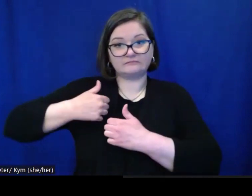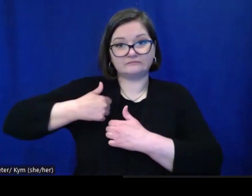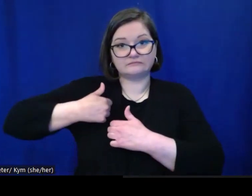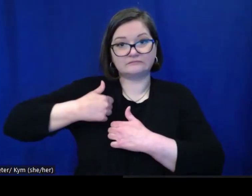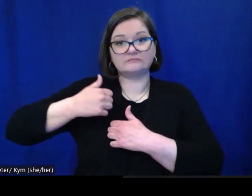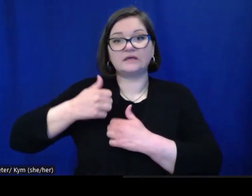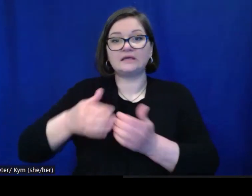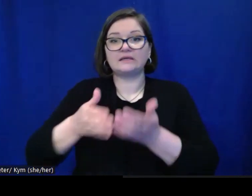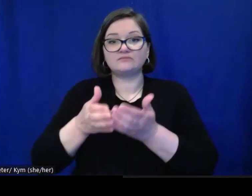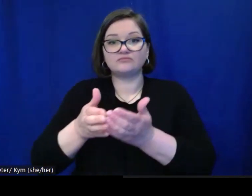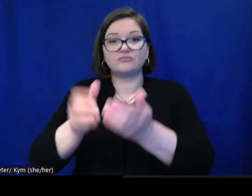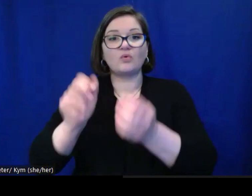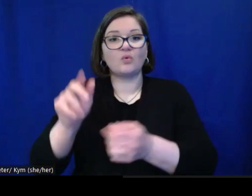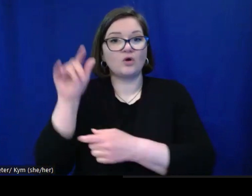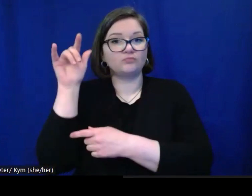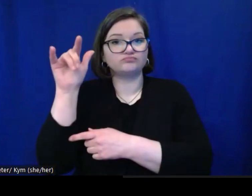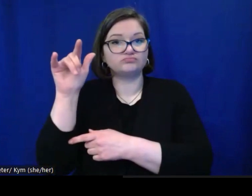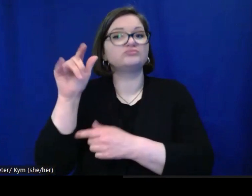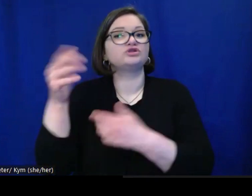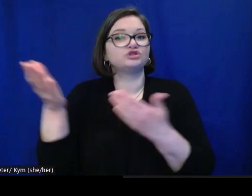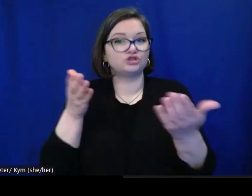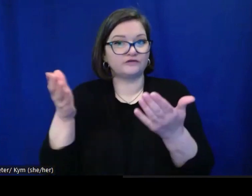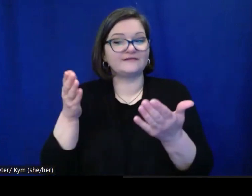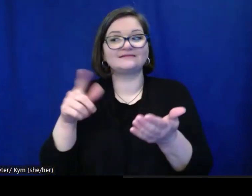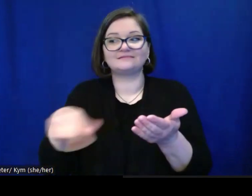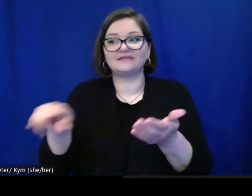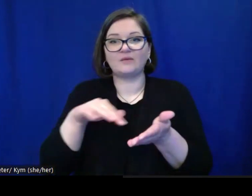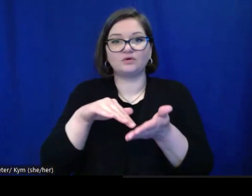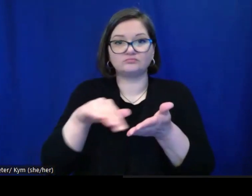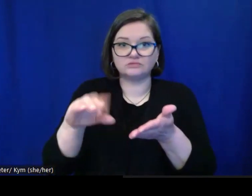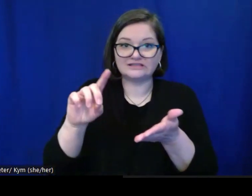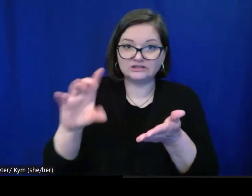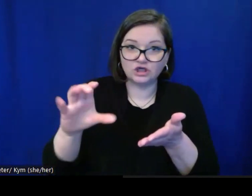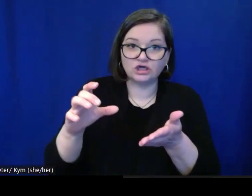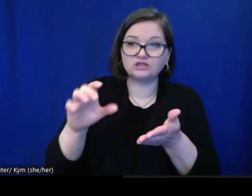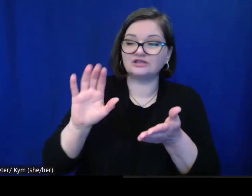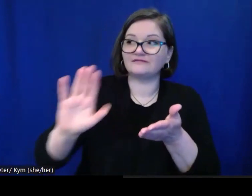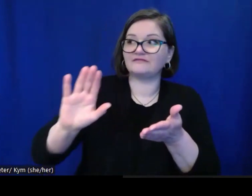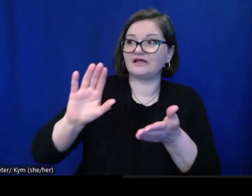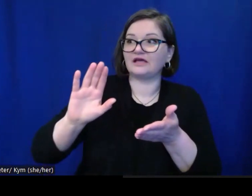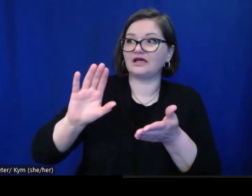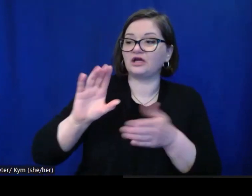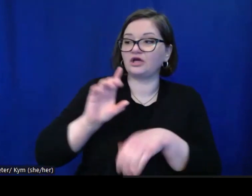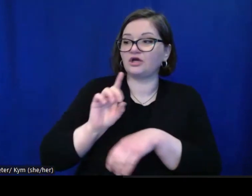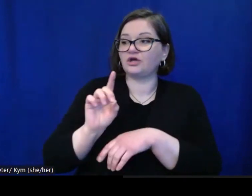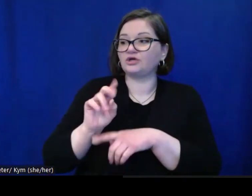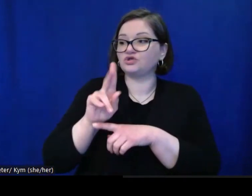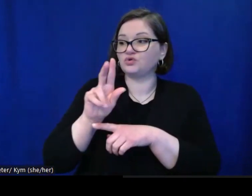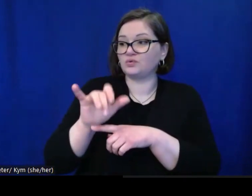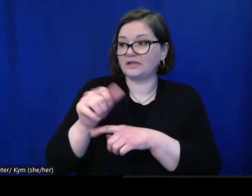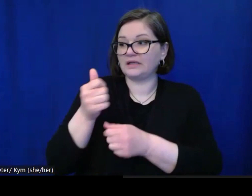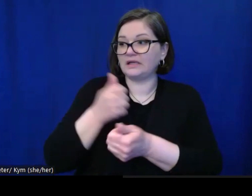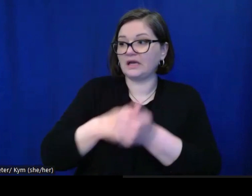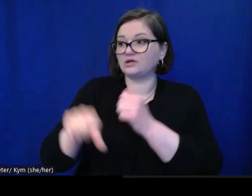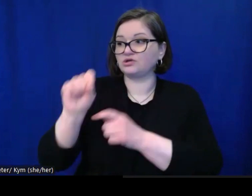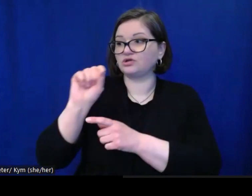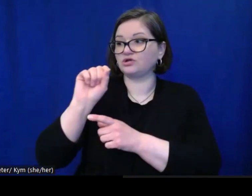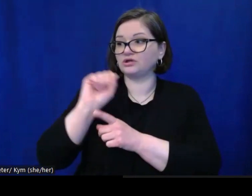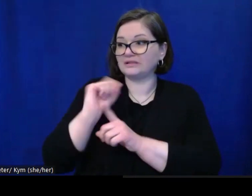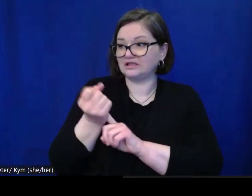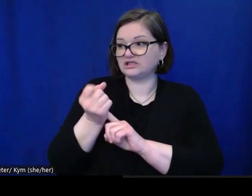airspace service, who is discharged or released from their duties under conditions other than